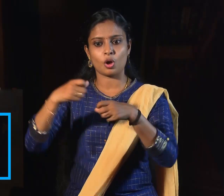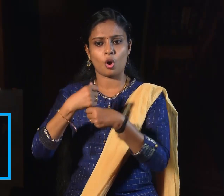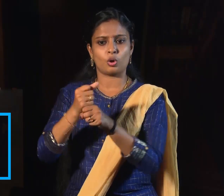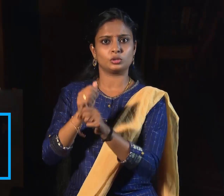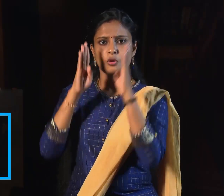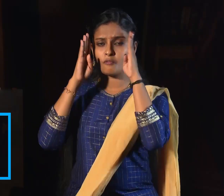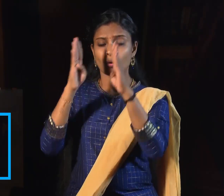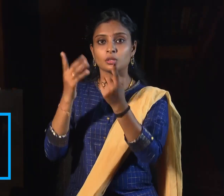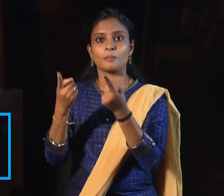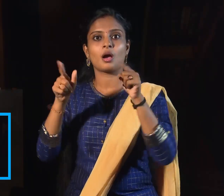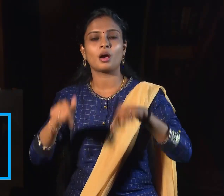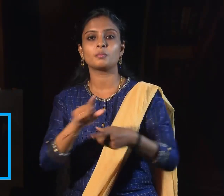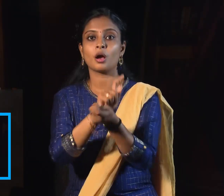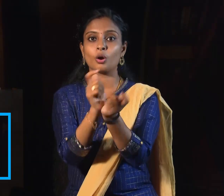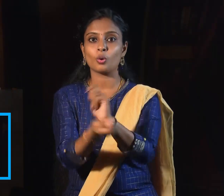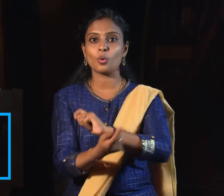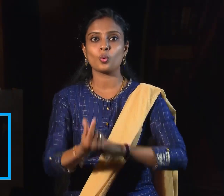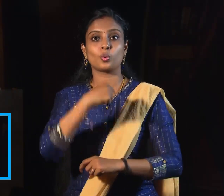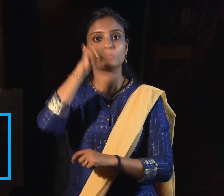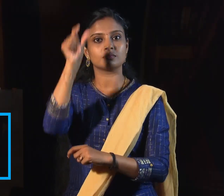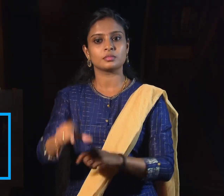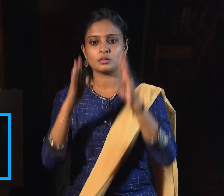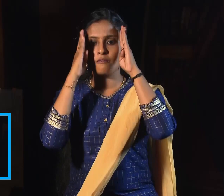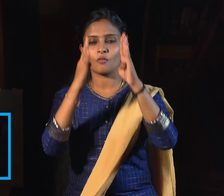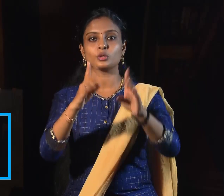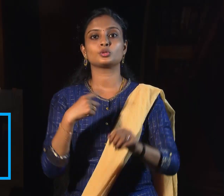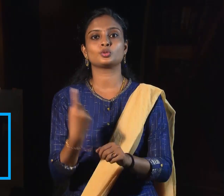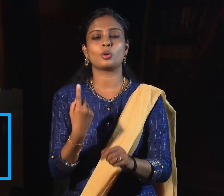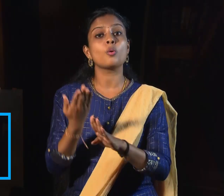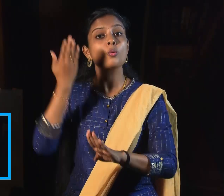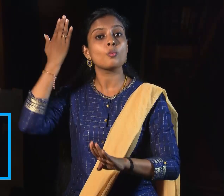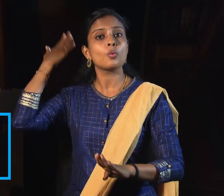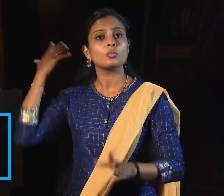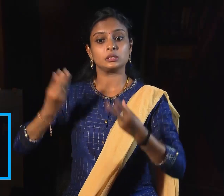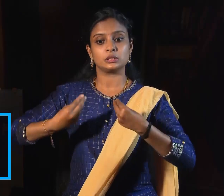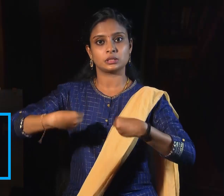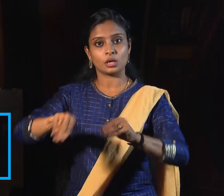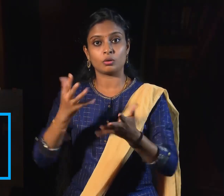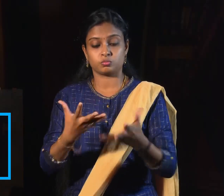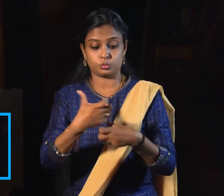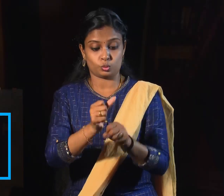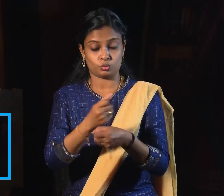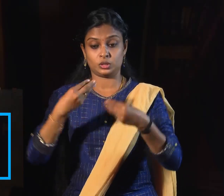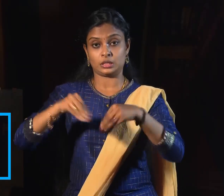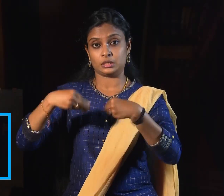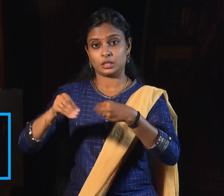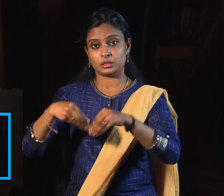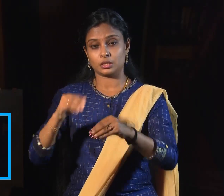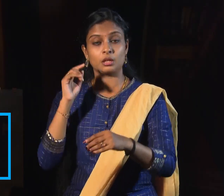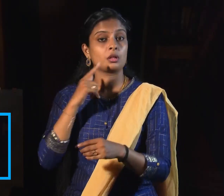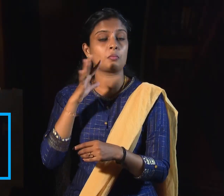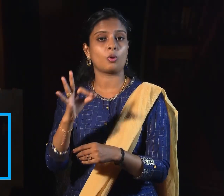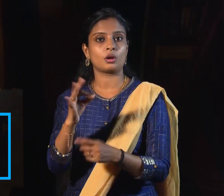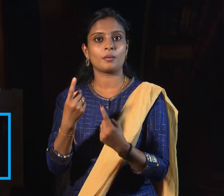to consumer-oriented activity. Previously, the approach is to sell what is produced, but now the approach